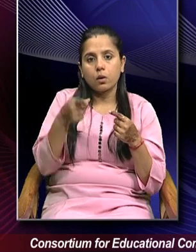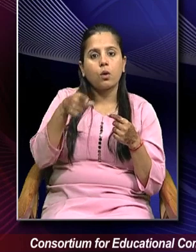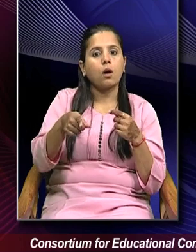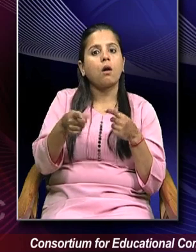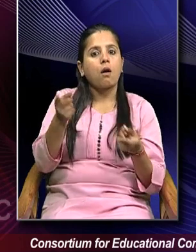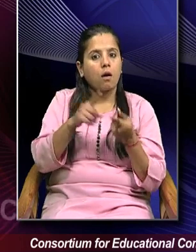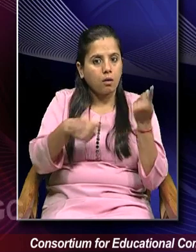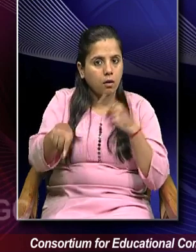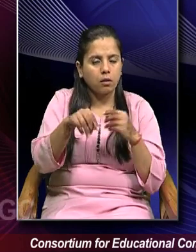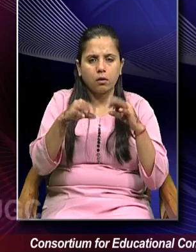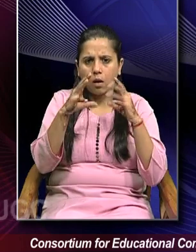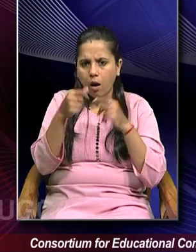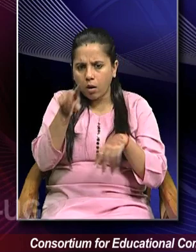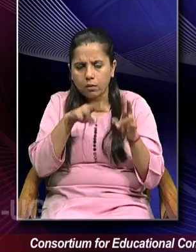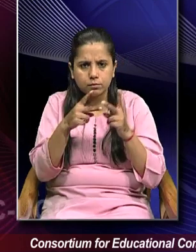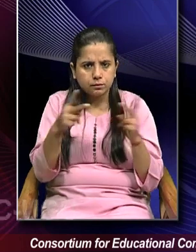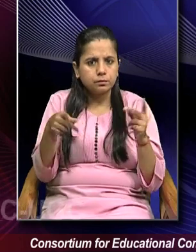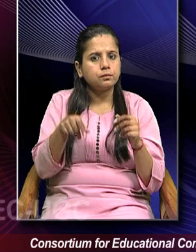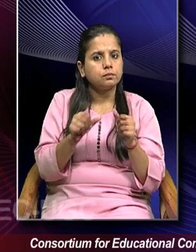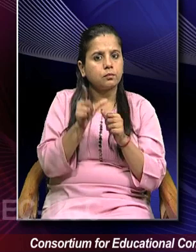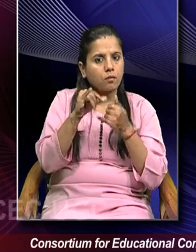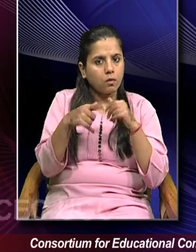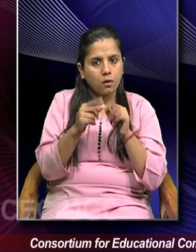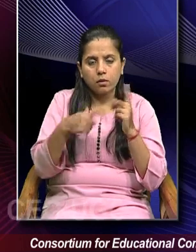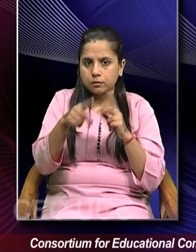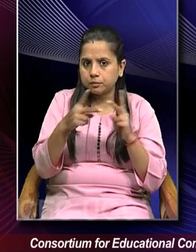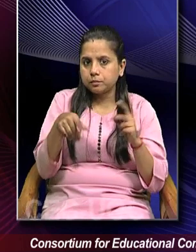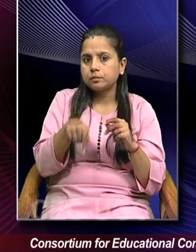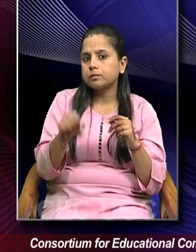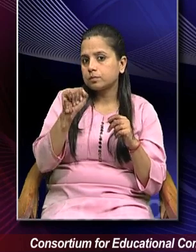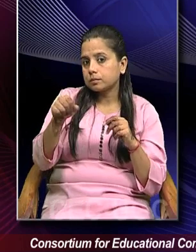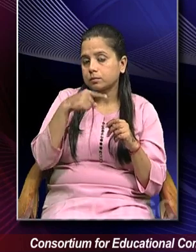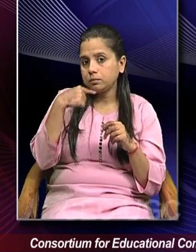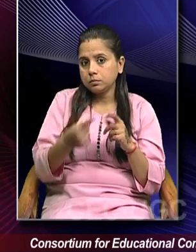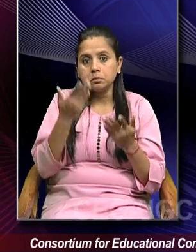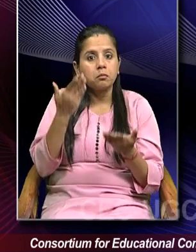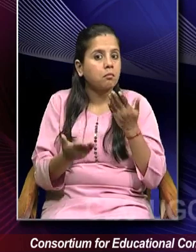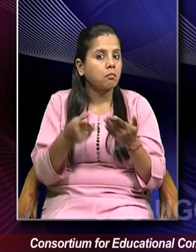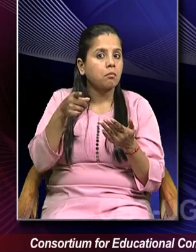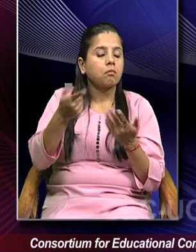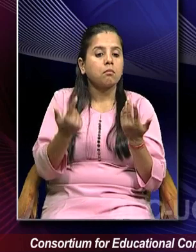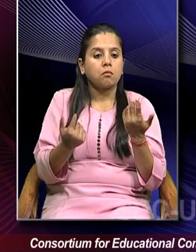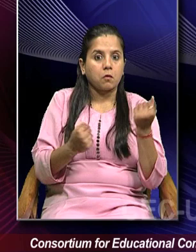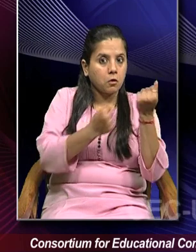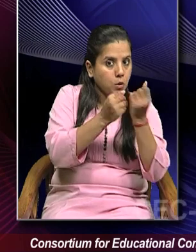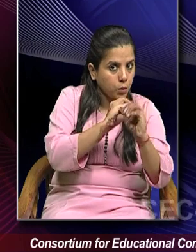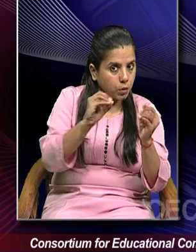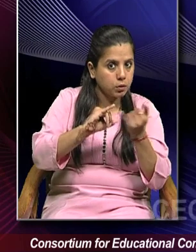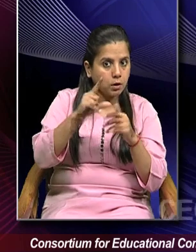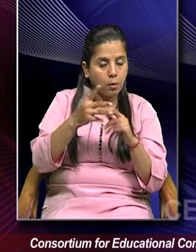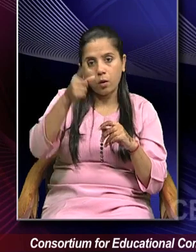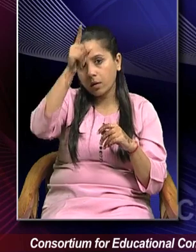of miscalculations, as Austria miscalculated by assuming Russia would not assist Serbia, and